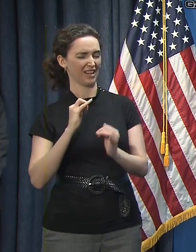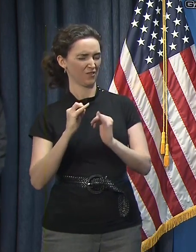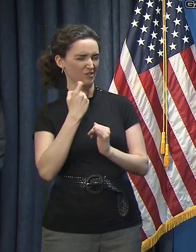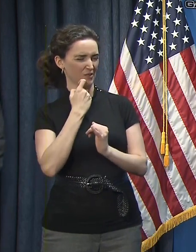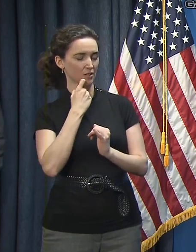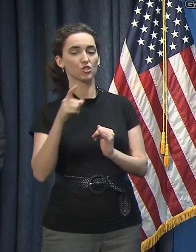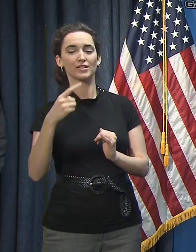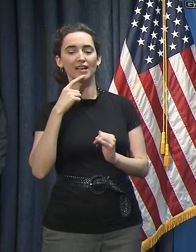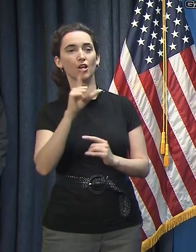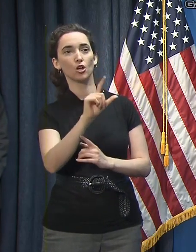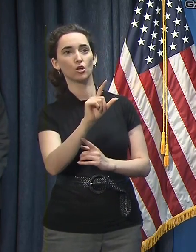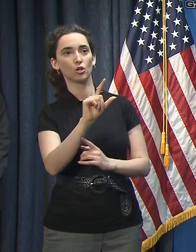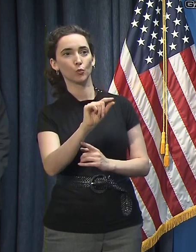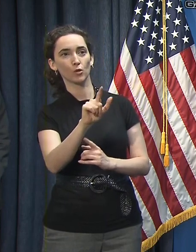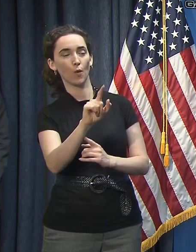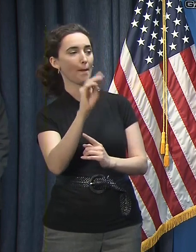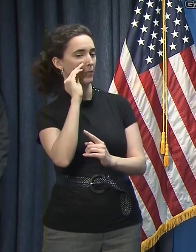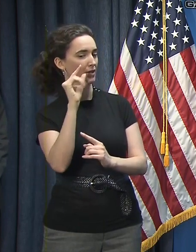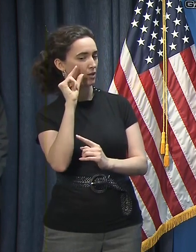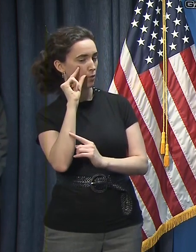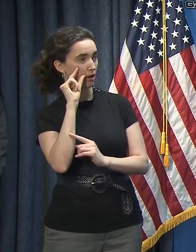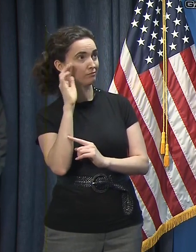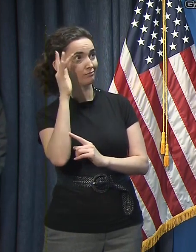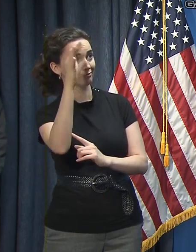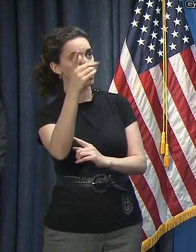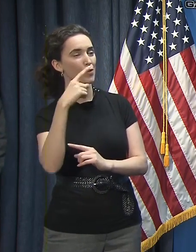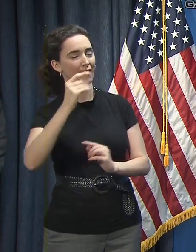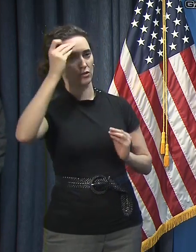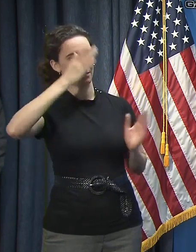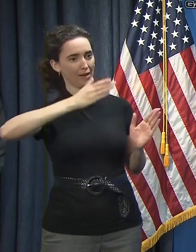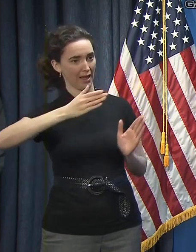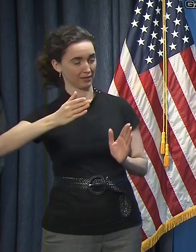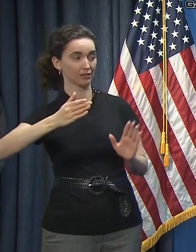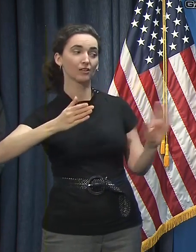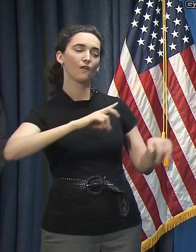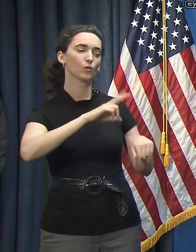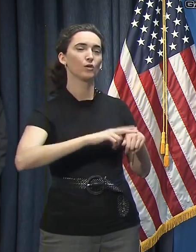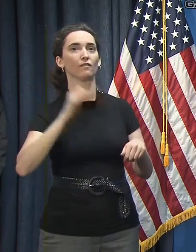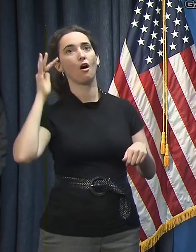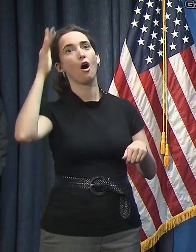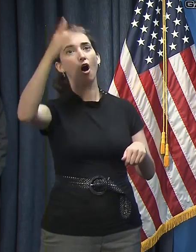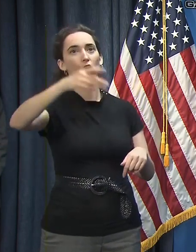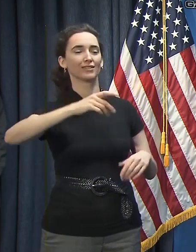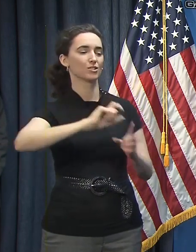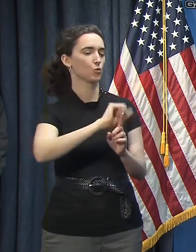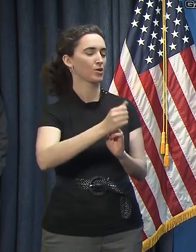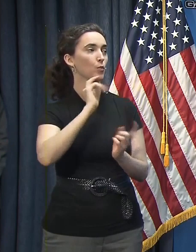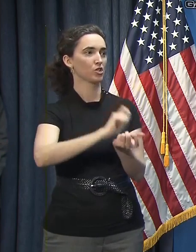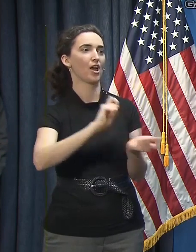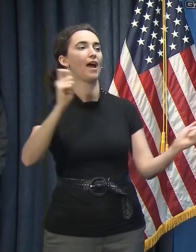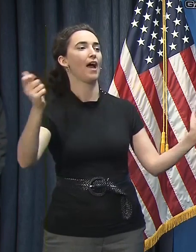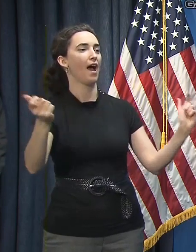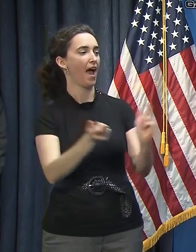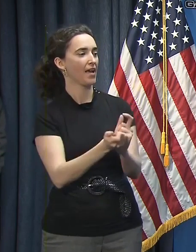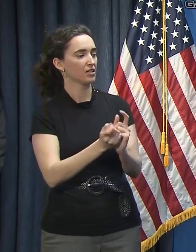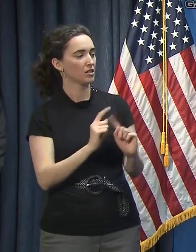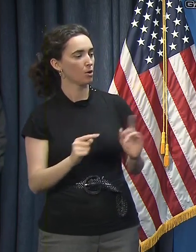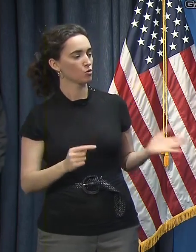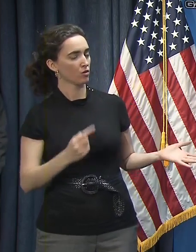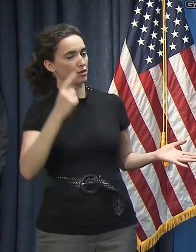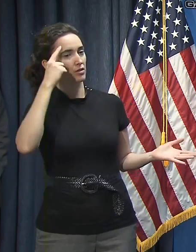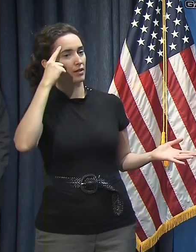that's something we have to think about. That's something that obviously is so far down the road. Landscape's going to change a lot between now and then. Is that something